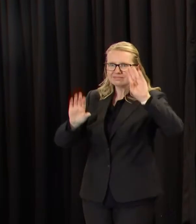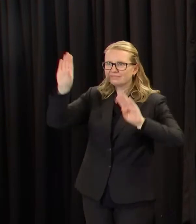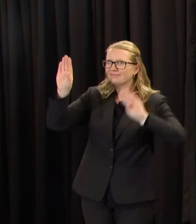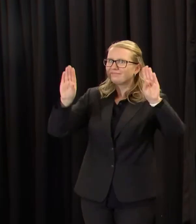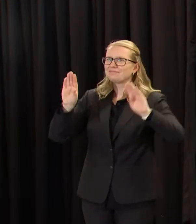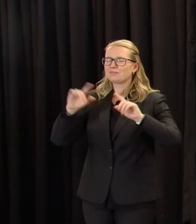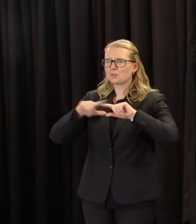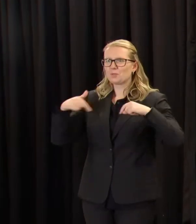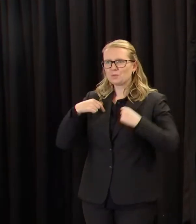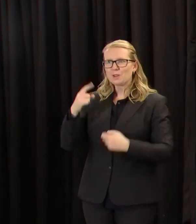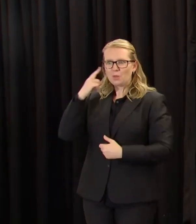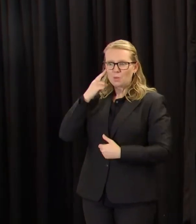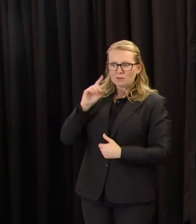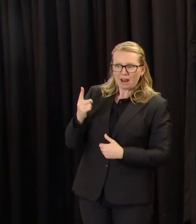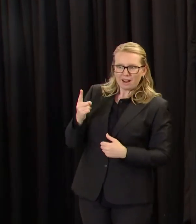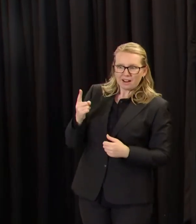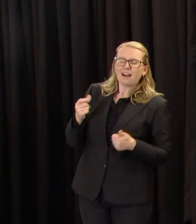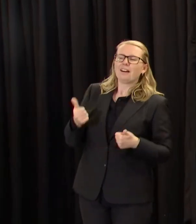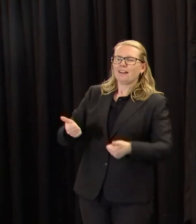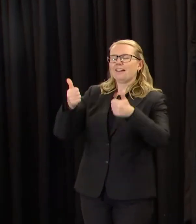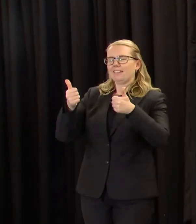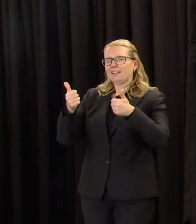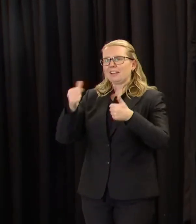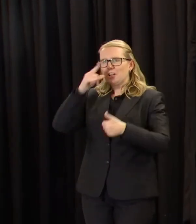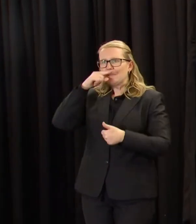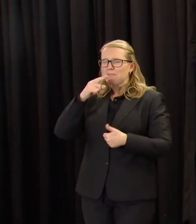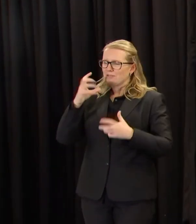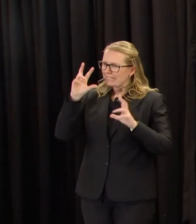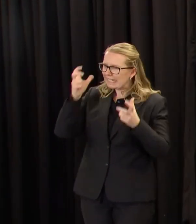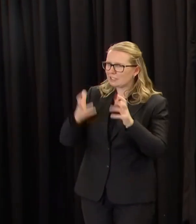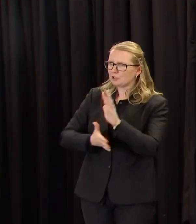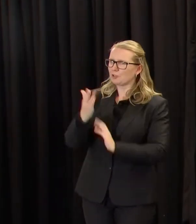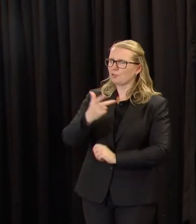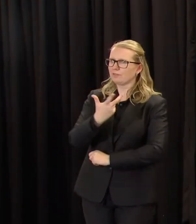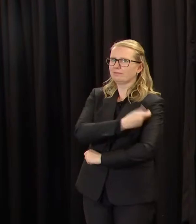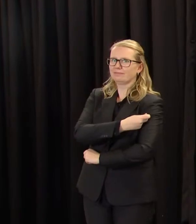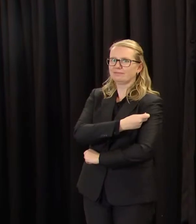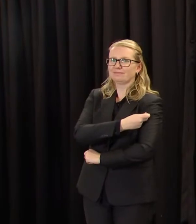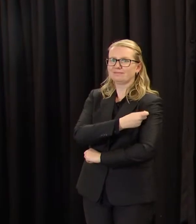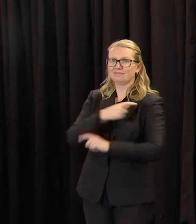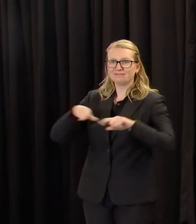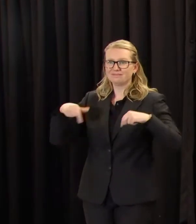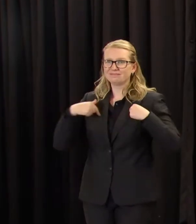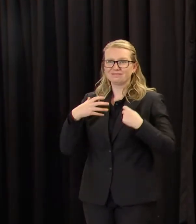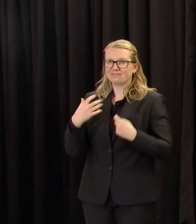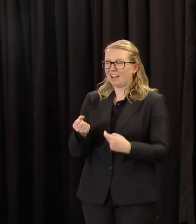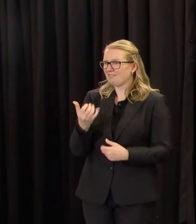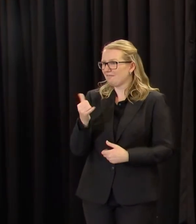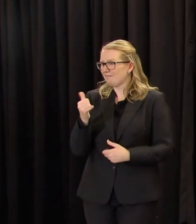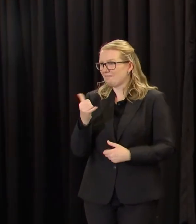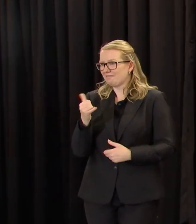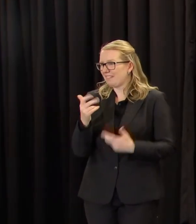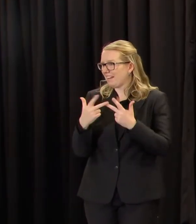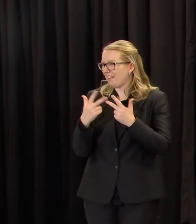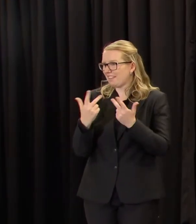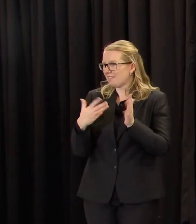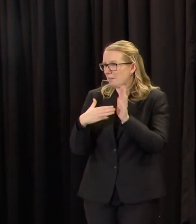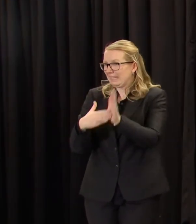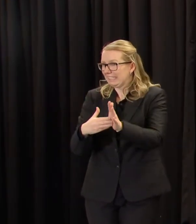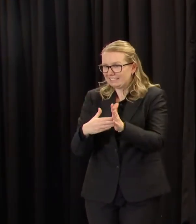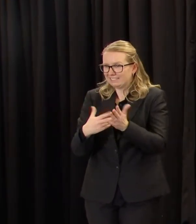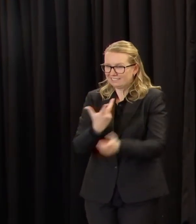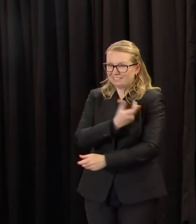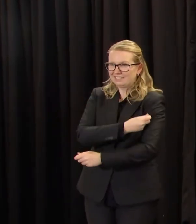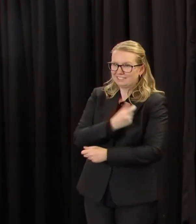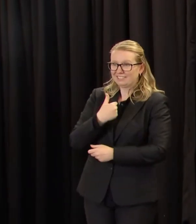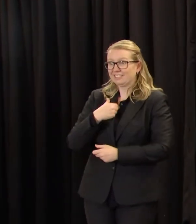would be the case, but you always want to see it, and we absolutely have. And if we had another 400, 500, 600, another 1 million doses this week, we would get them out